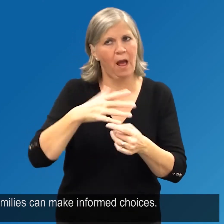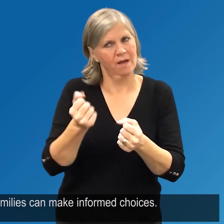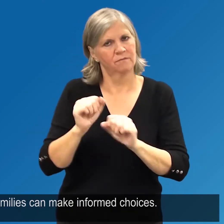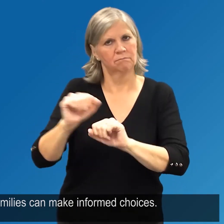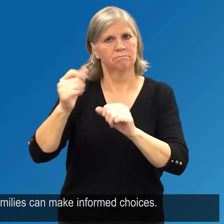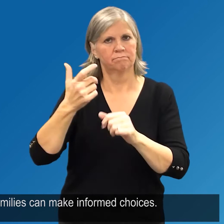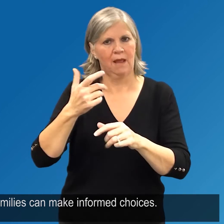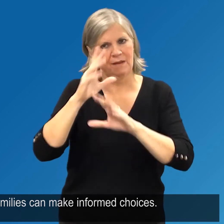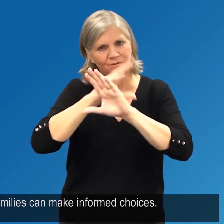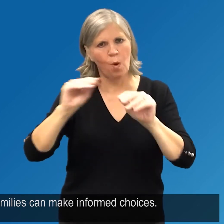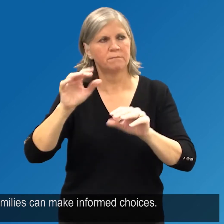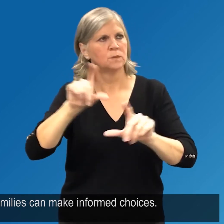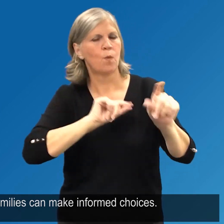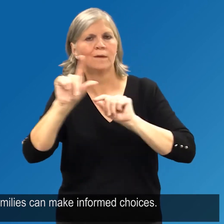make informed choices.